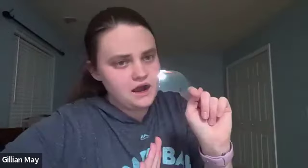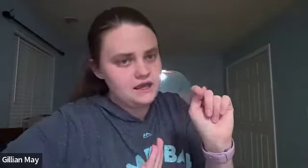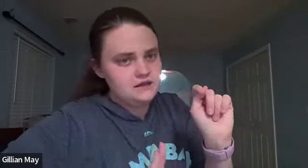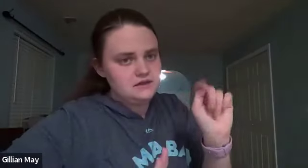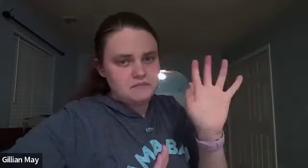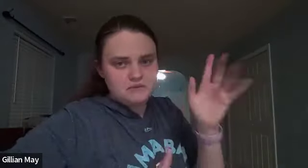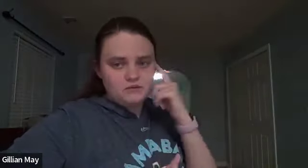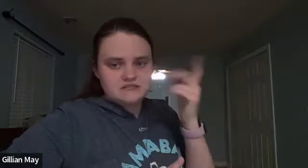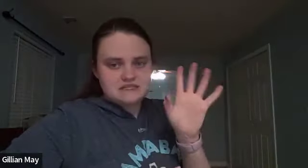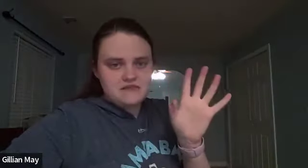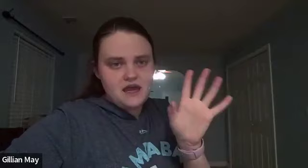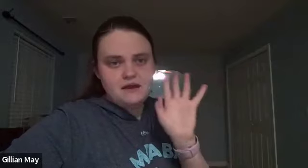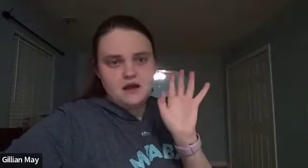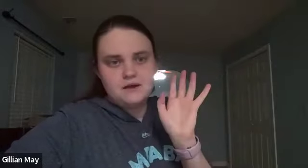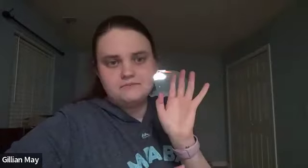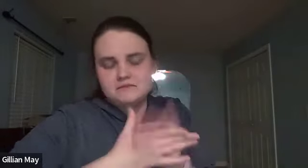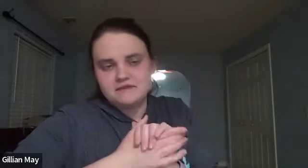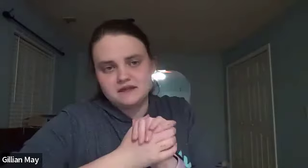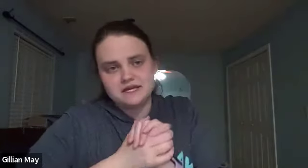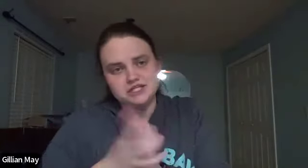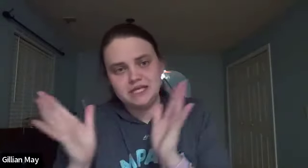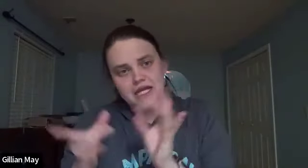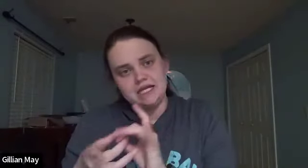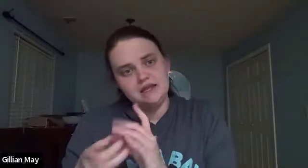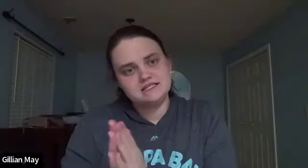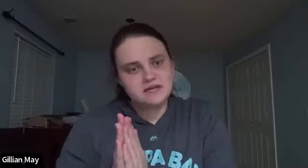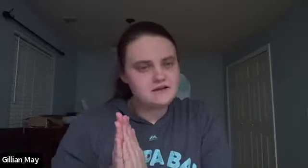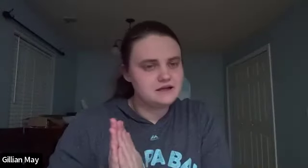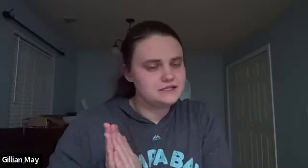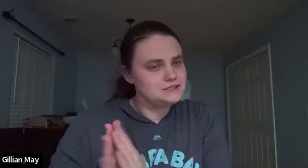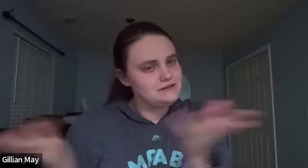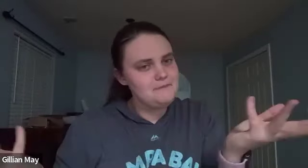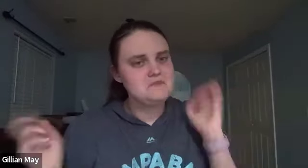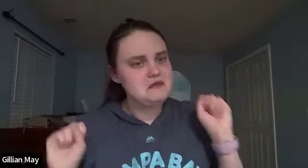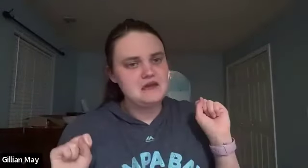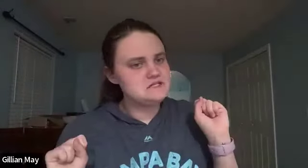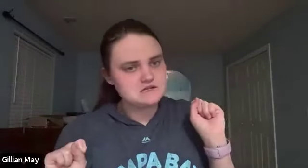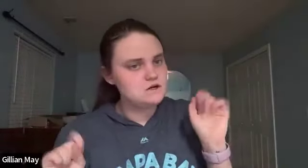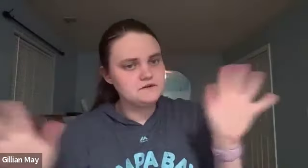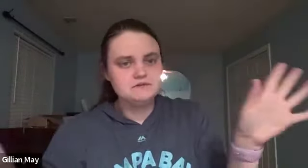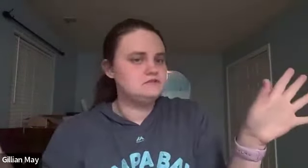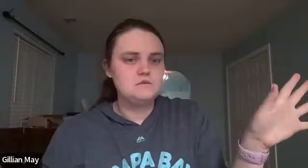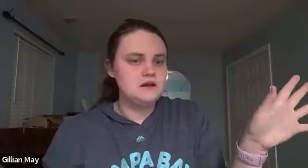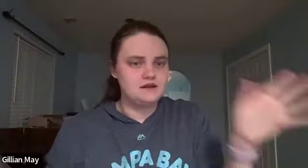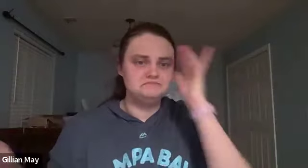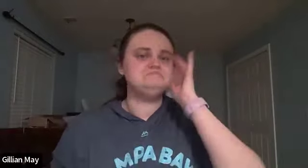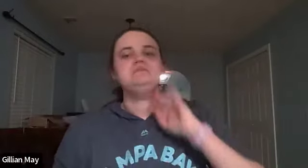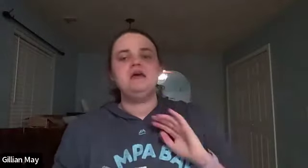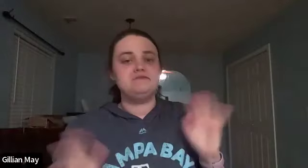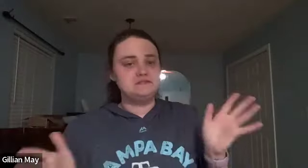why my brain wants to say that and make that connection. It likes to make a lot of connections like that. If it doesn't work for you, don't worry about it. If it does,